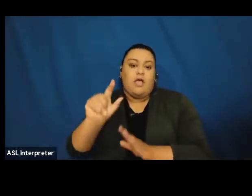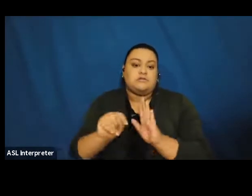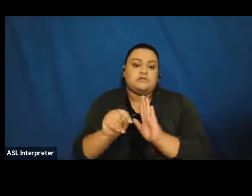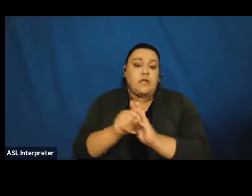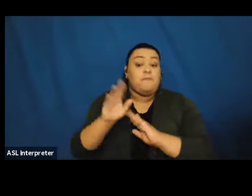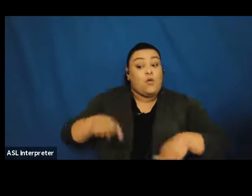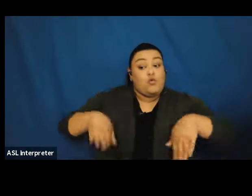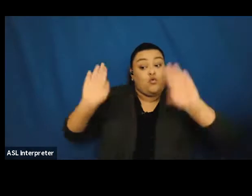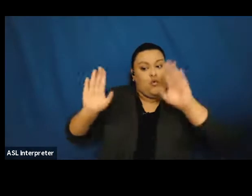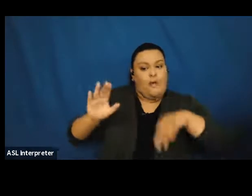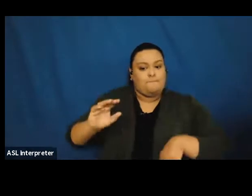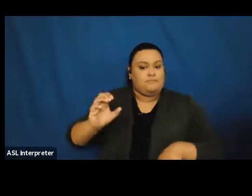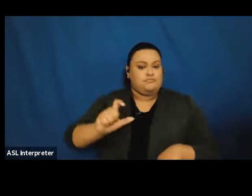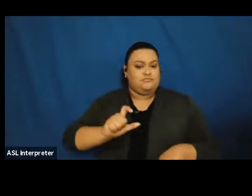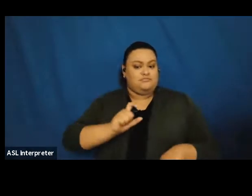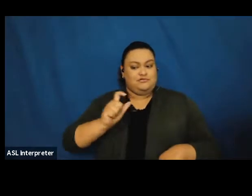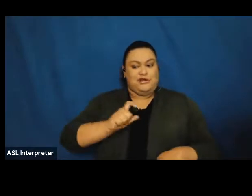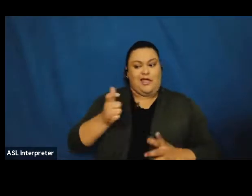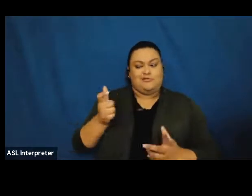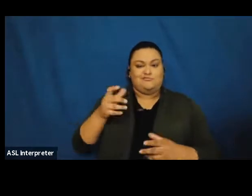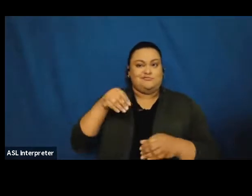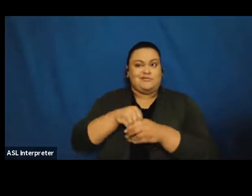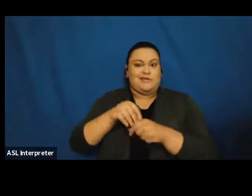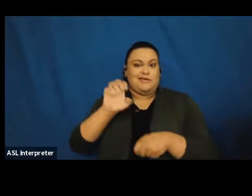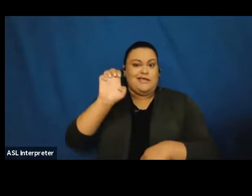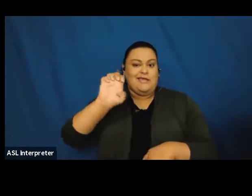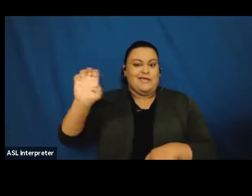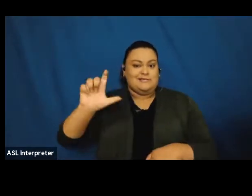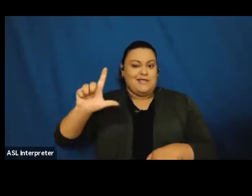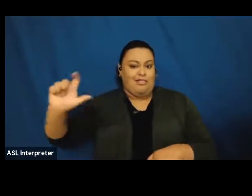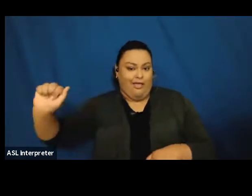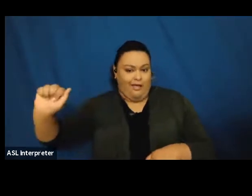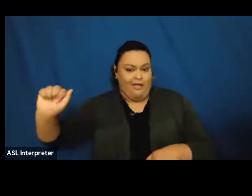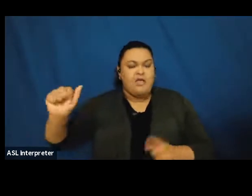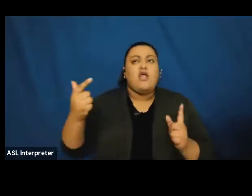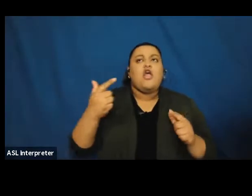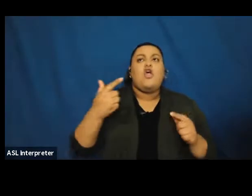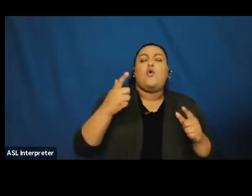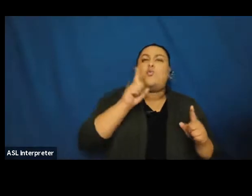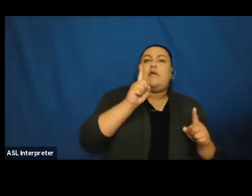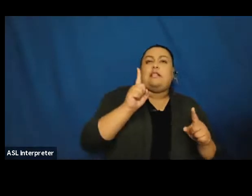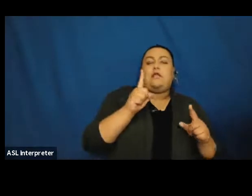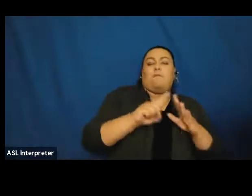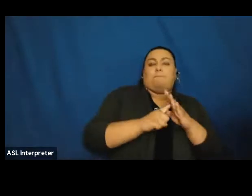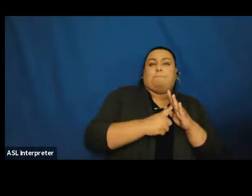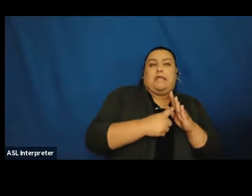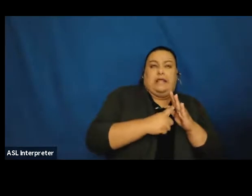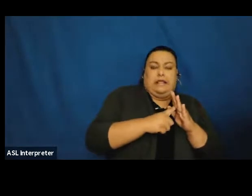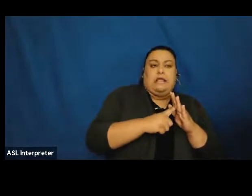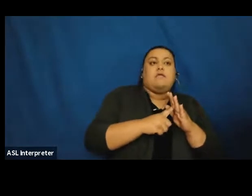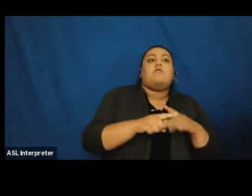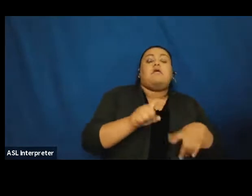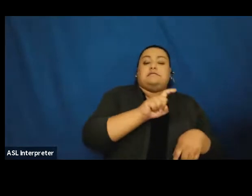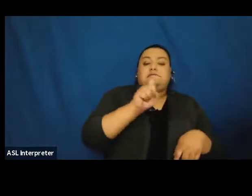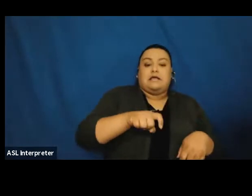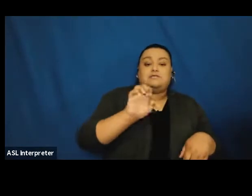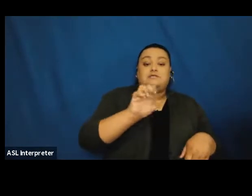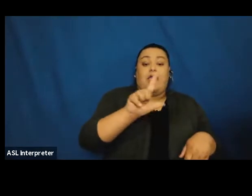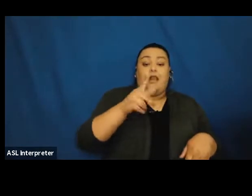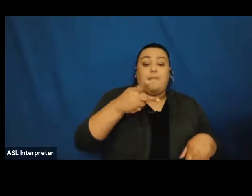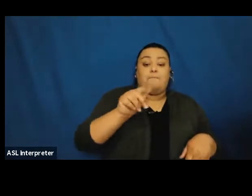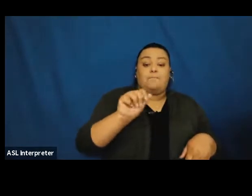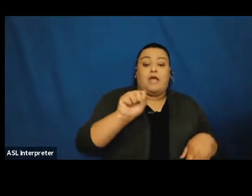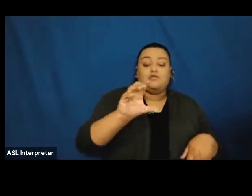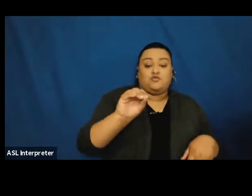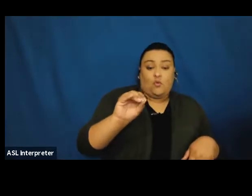in East LA. Well, in El Paso first, we went to El Paso, and that's where I was born, by the way, in El Segundo Barrio in El Paso. And